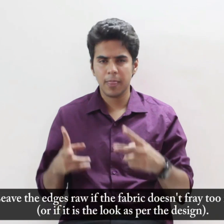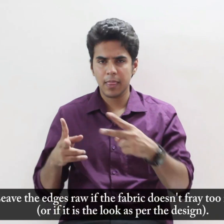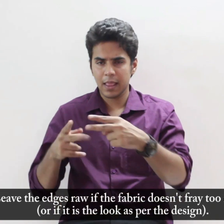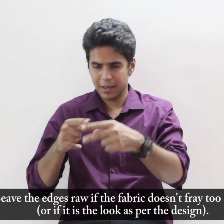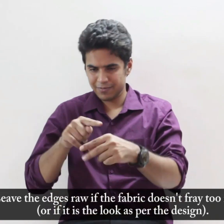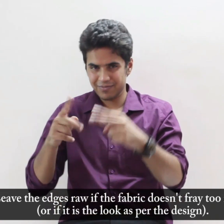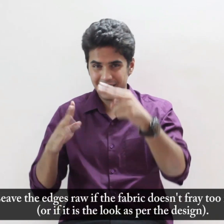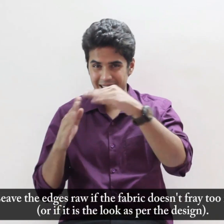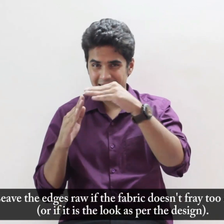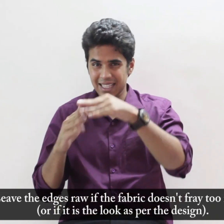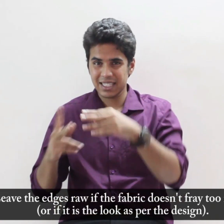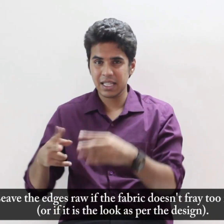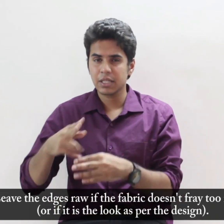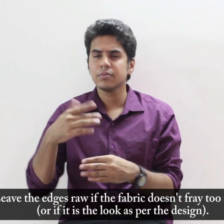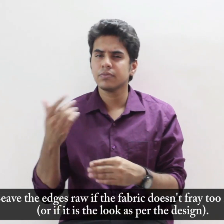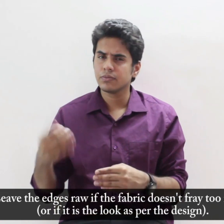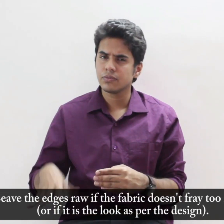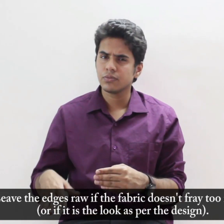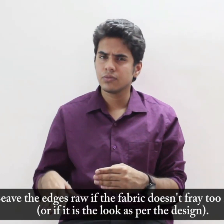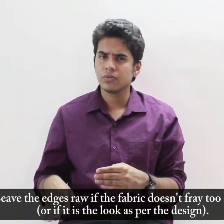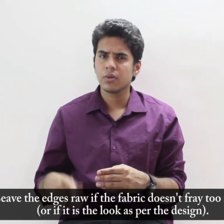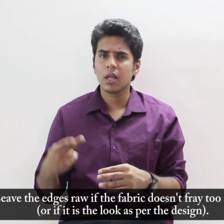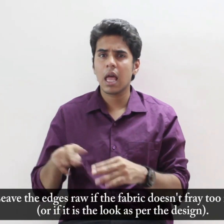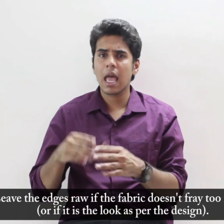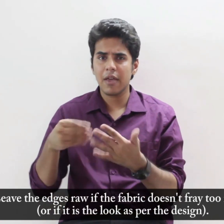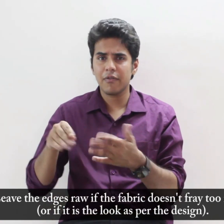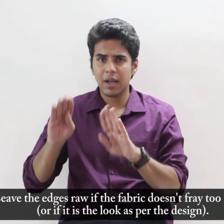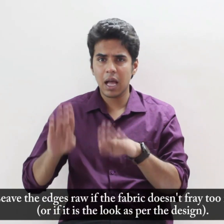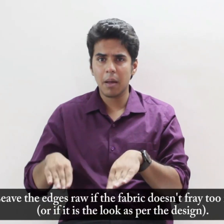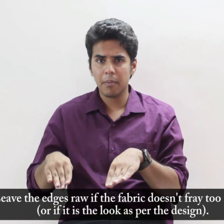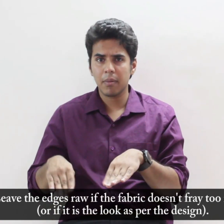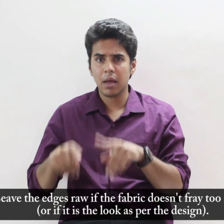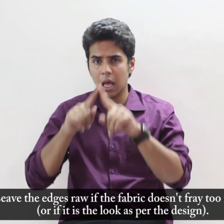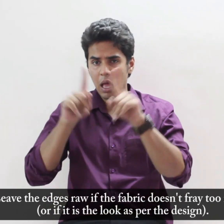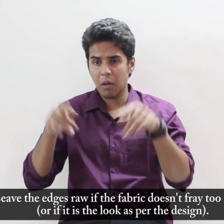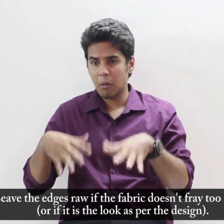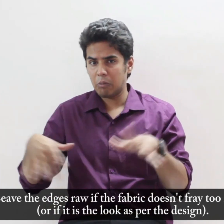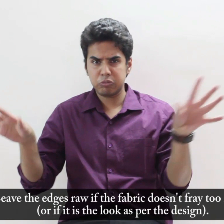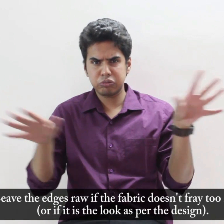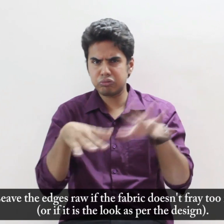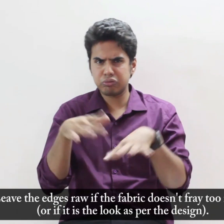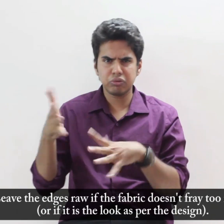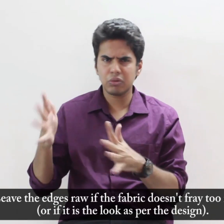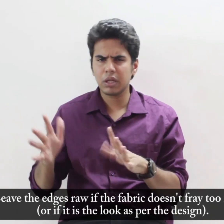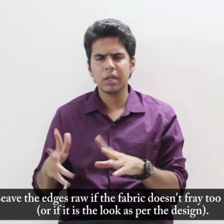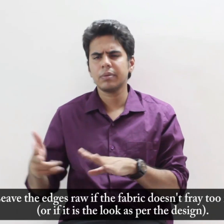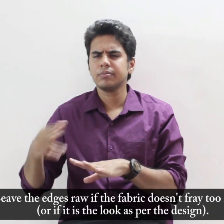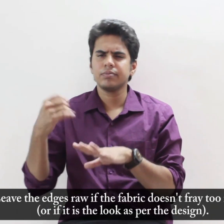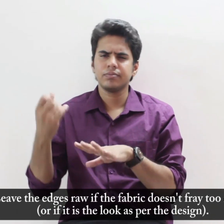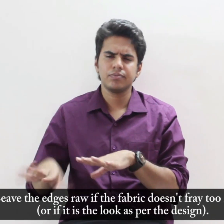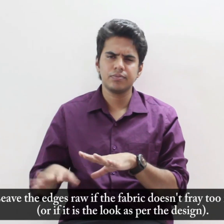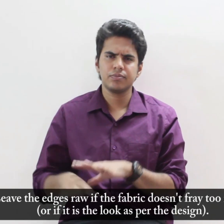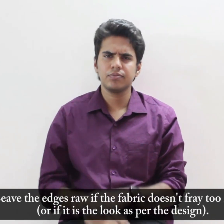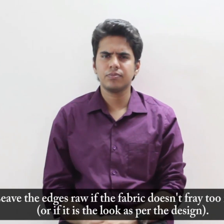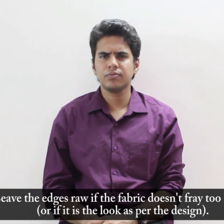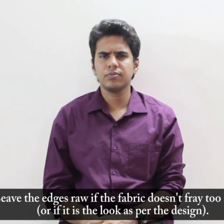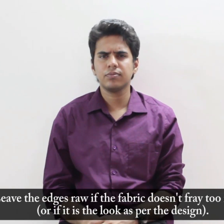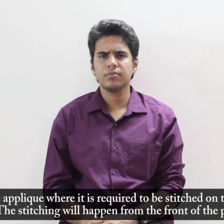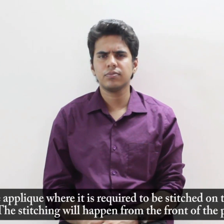Leave the edges raw if the fabric doesn't fray too much or if it looks like as per the design. Number